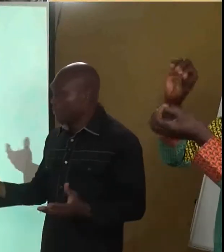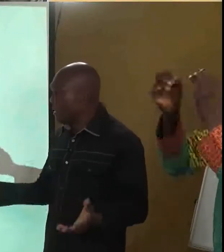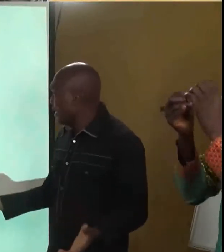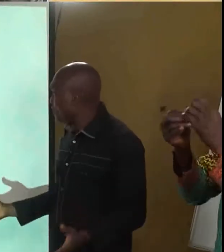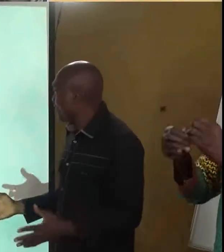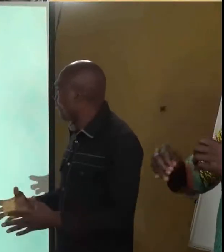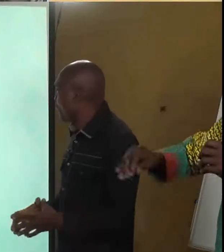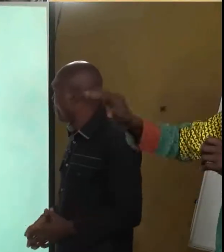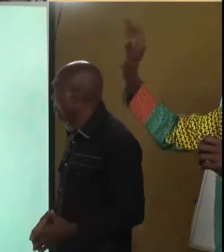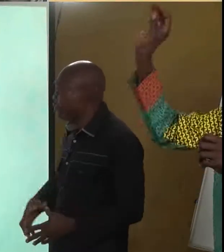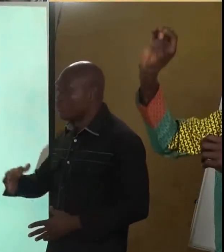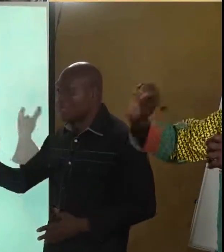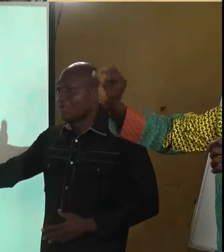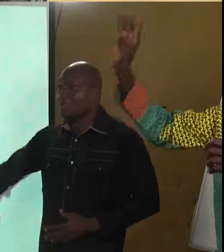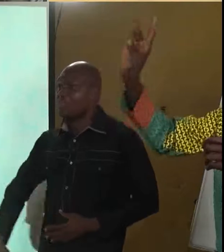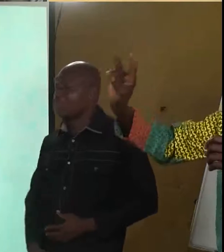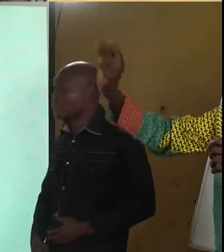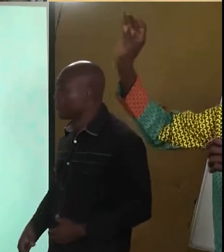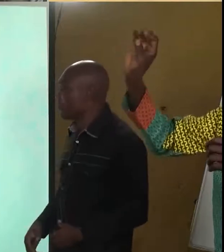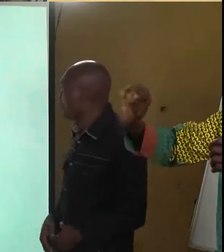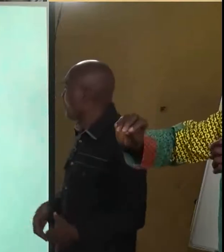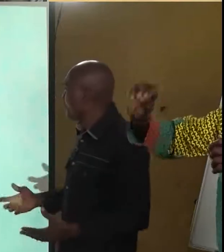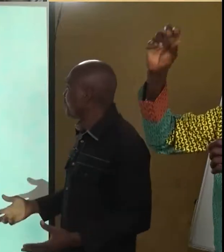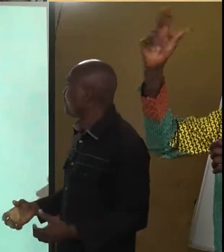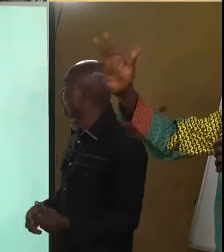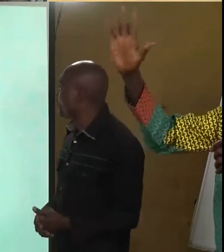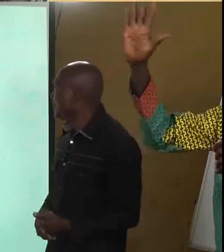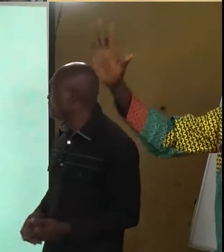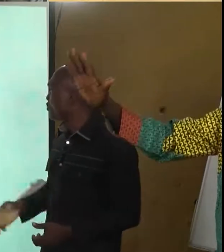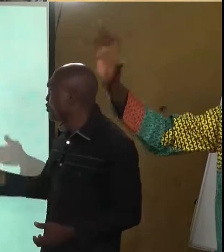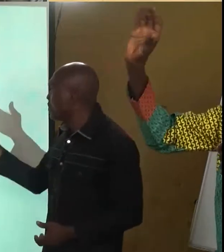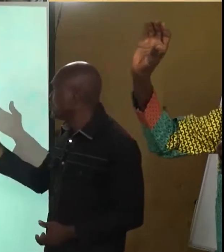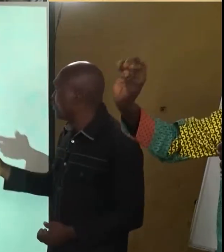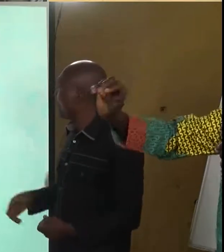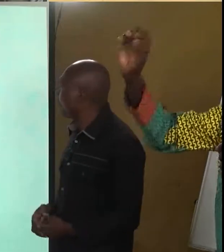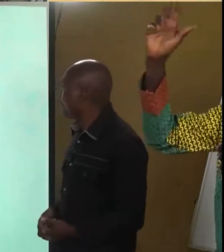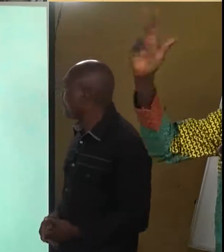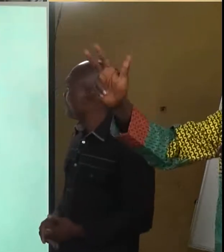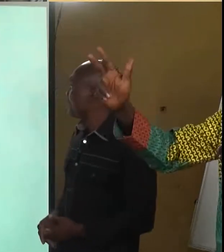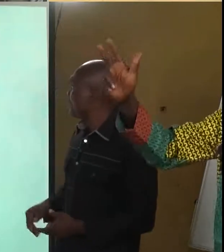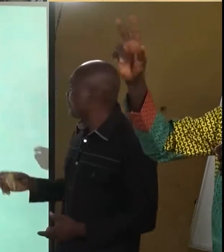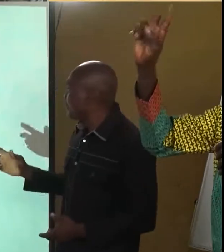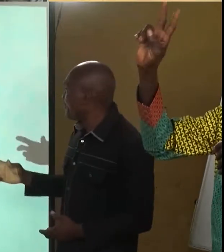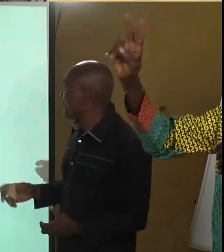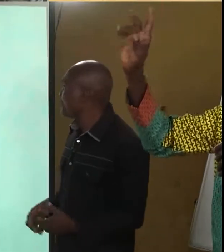number. Either you can call me or you send your message through WhatsApp. I'll always be there to attend to you.